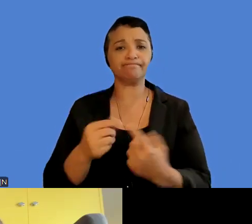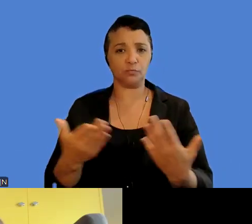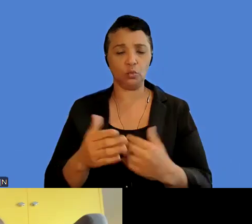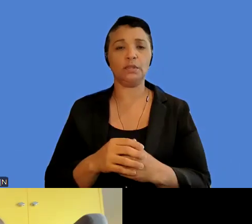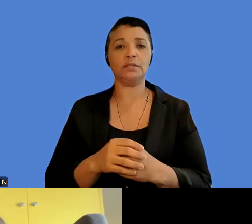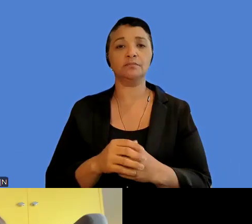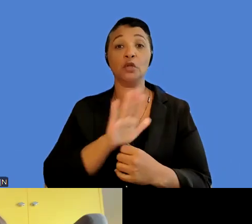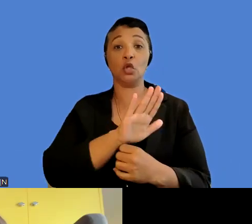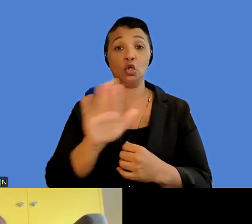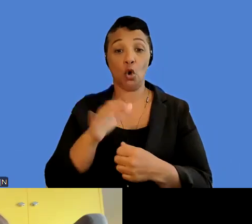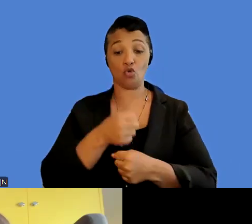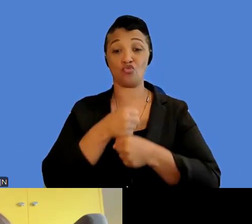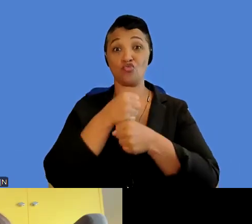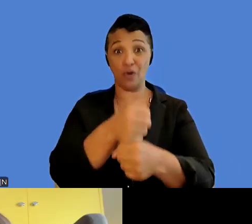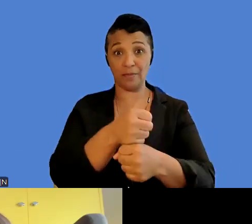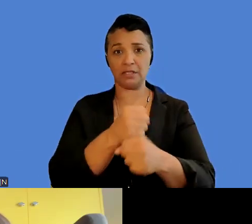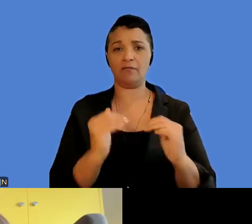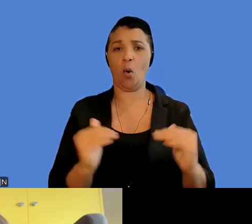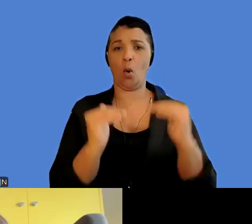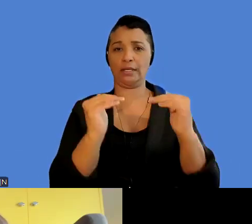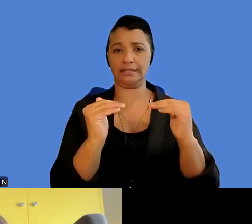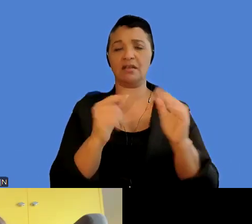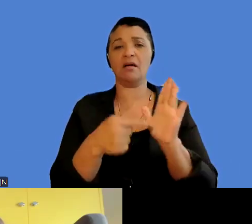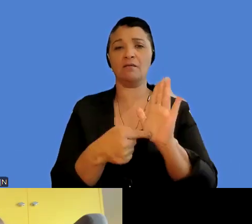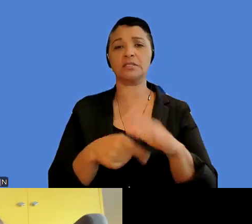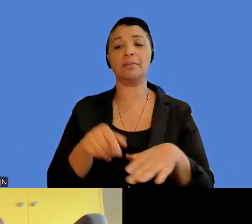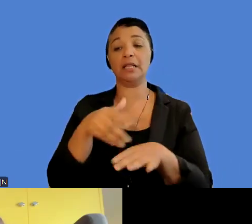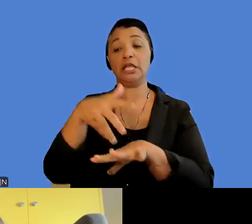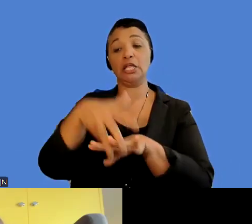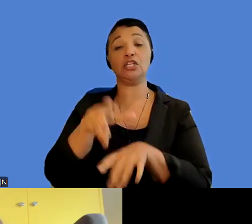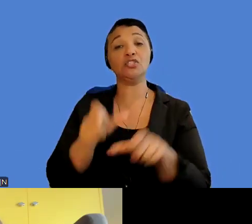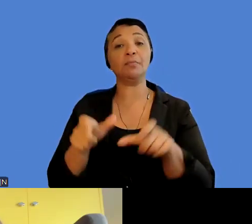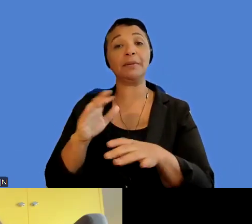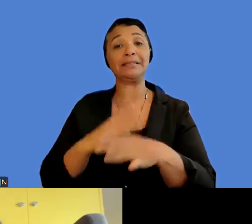using your representative organisation, so the Indigenous People with Disabilities